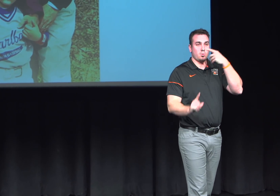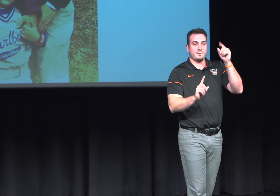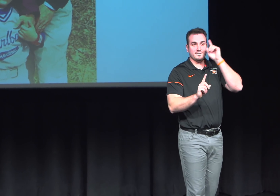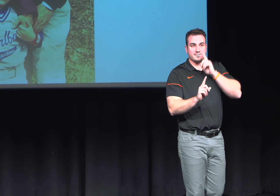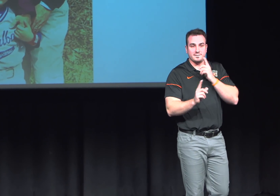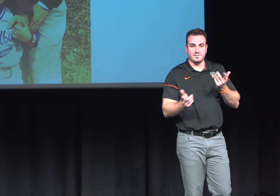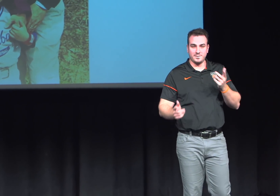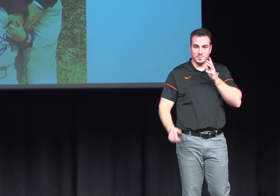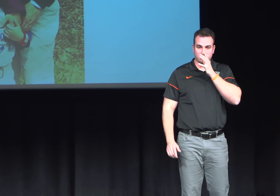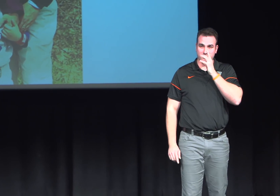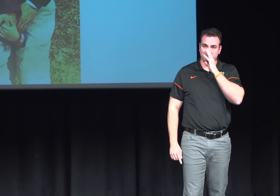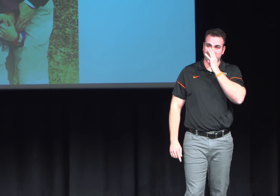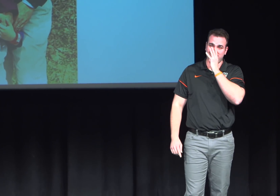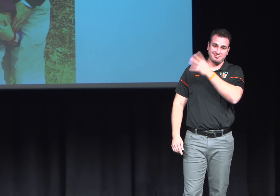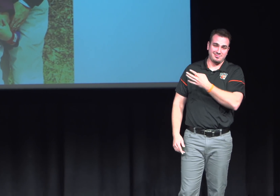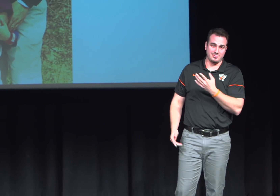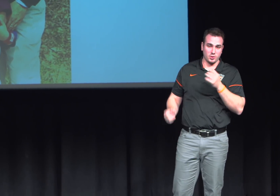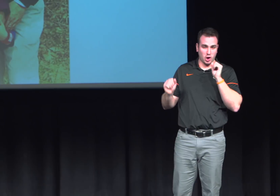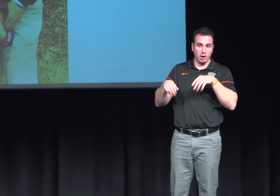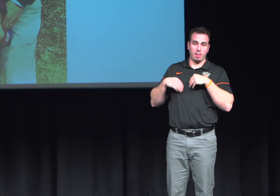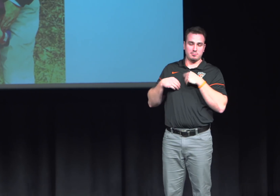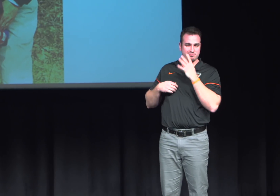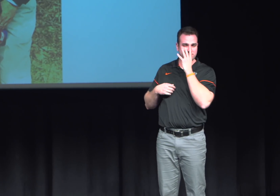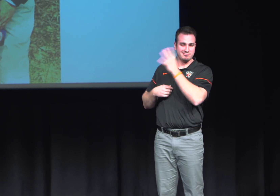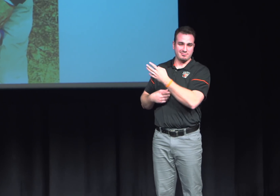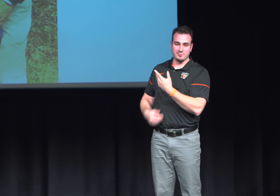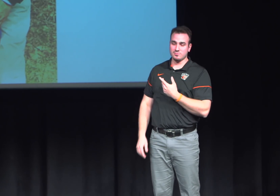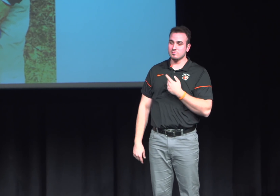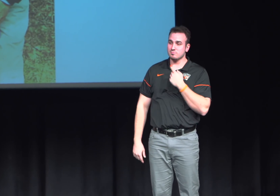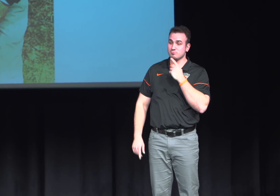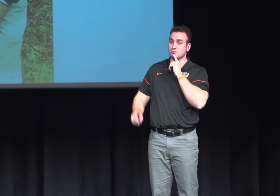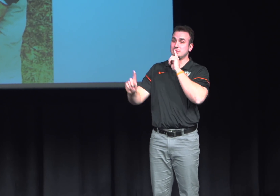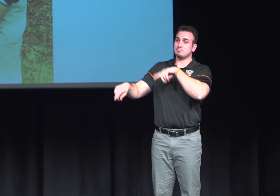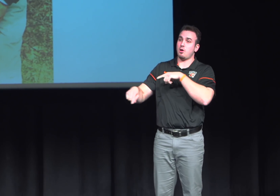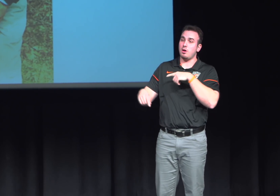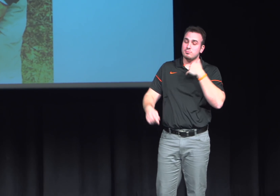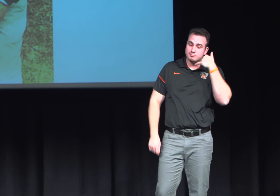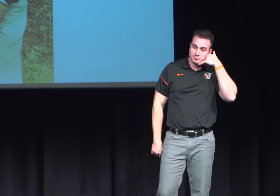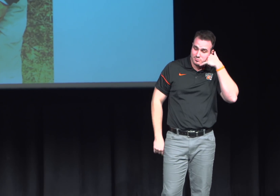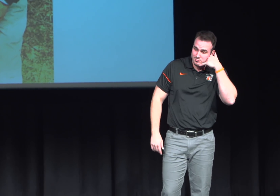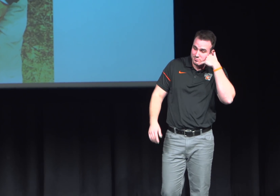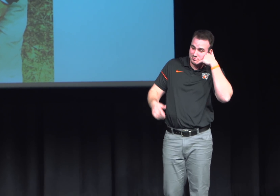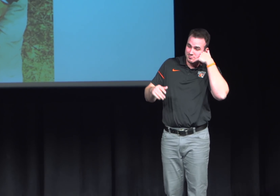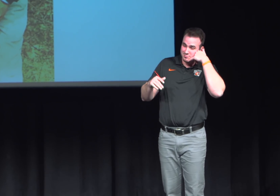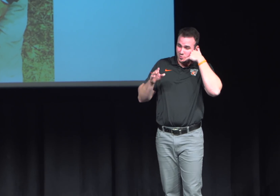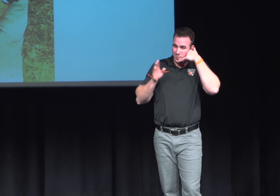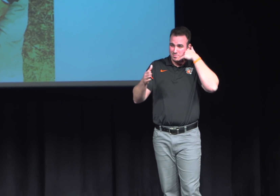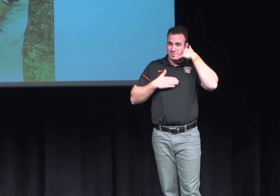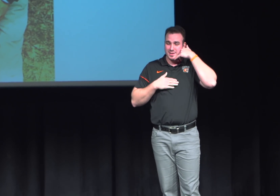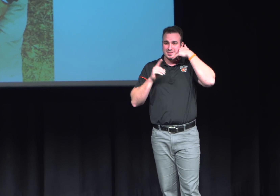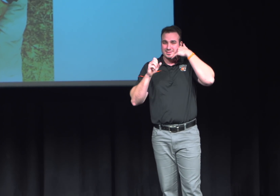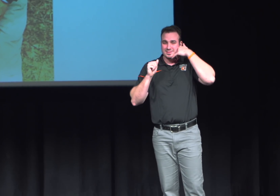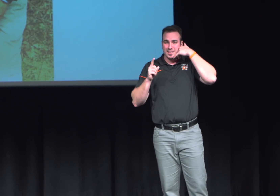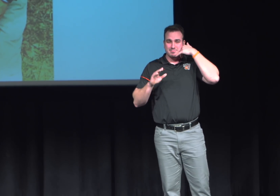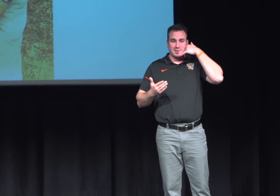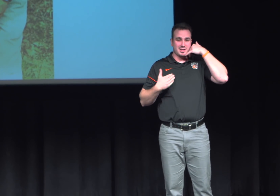went deaf. She took what they had to say and went the other way with them. She responded with, over my dead